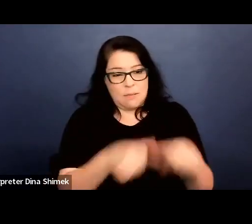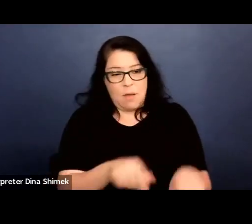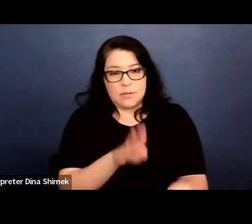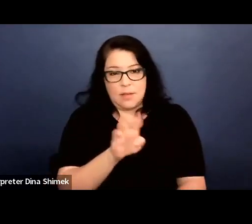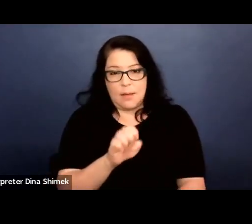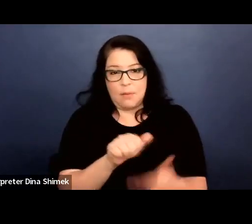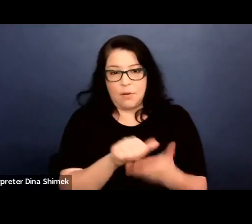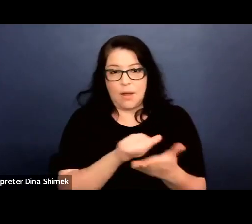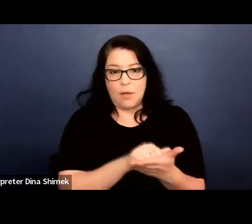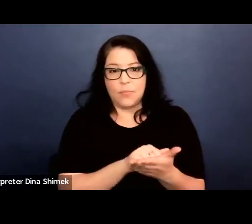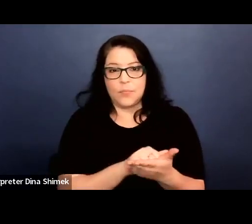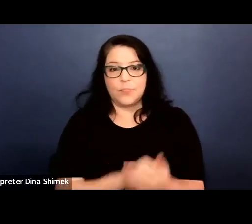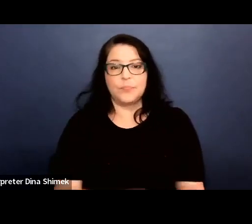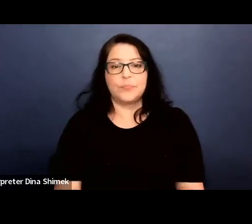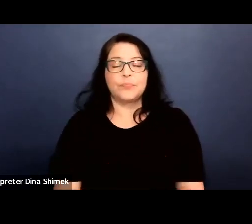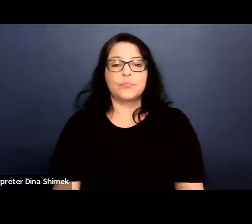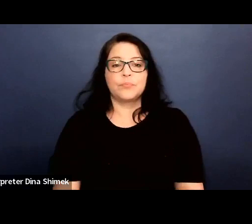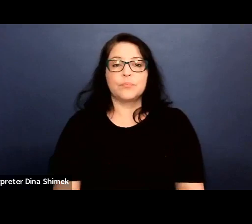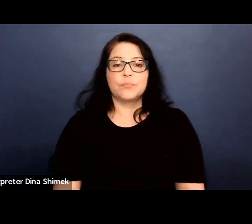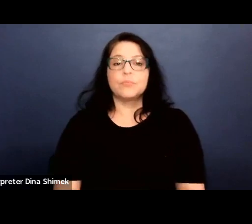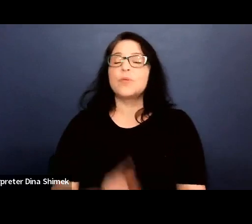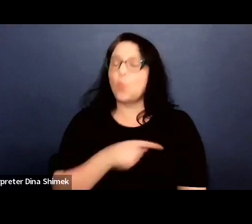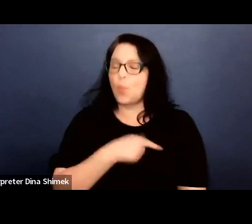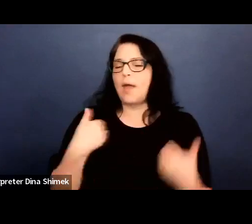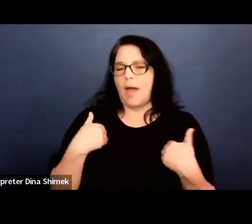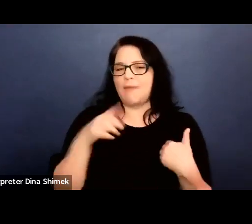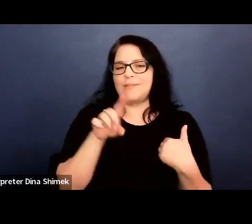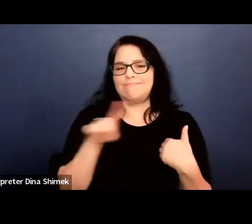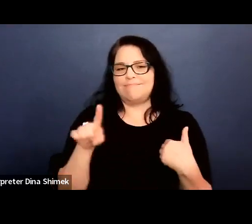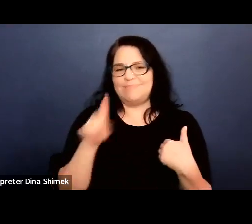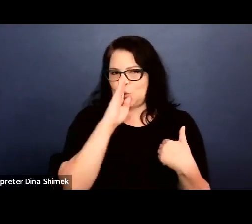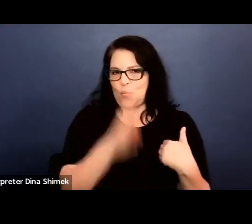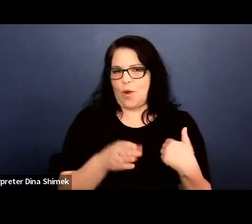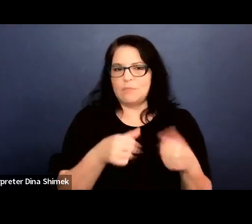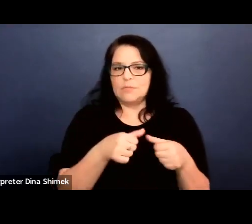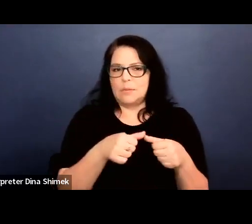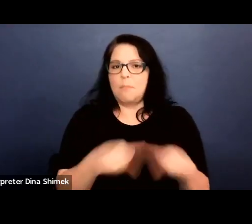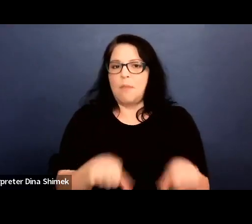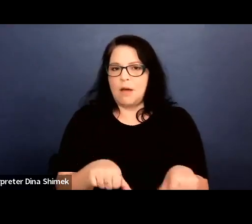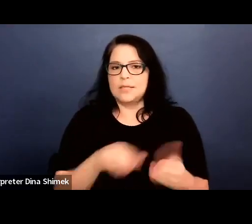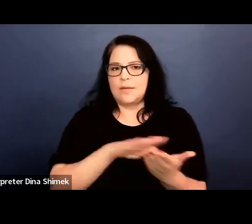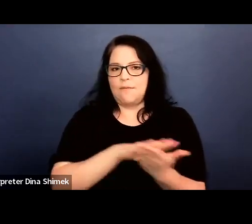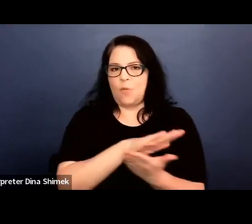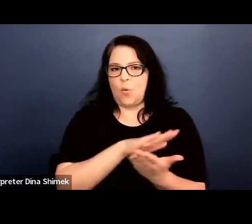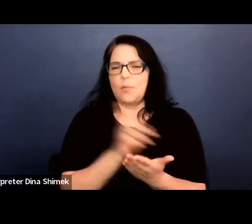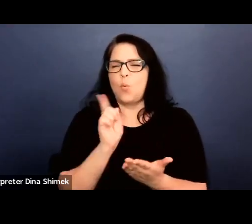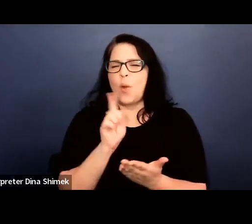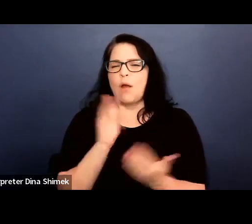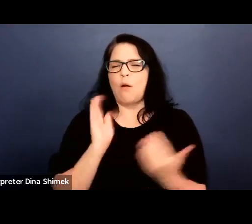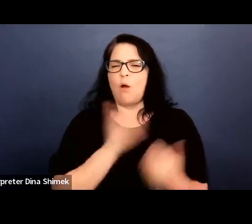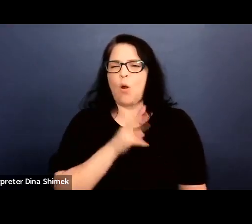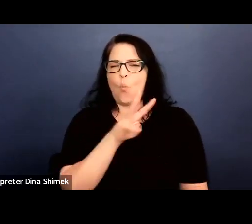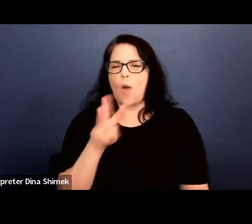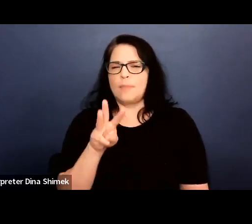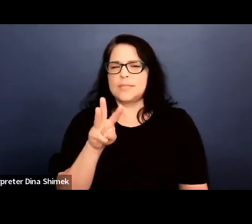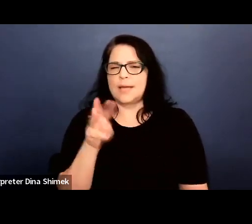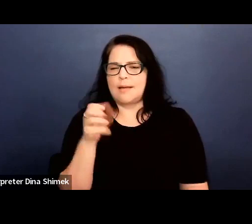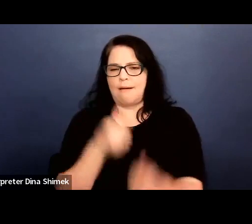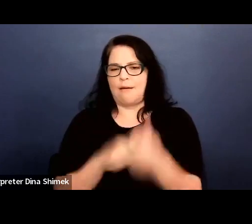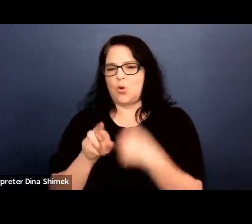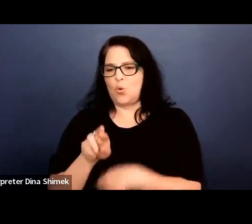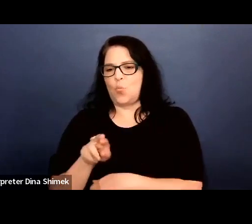ABLE account? We do have a direct deposit forms on our website under our resources